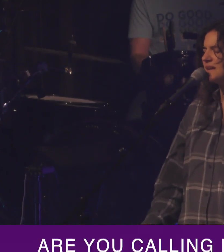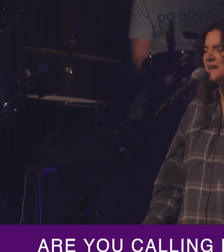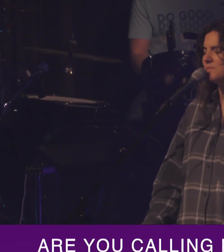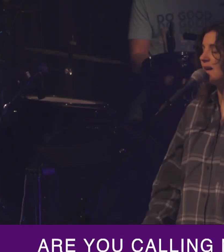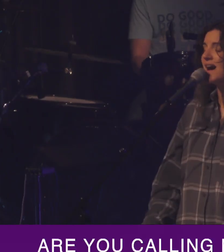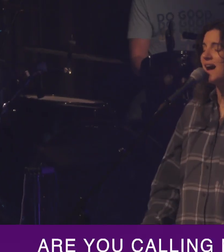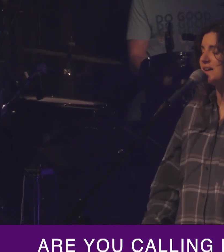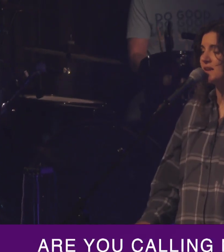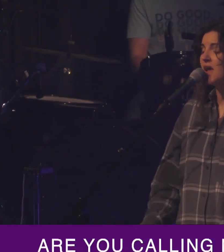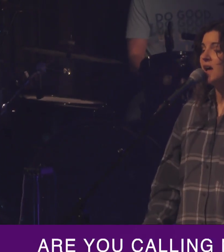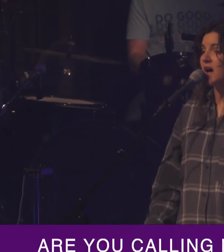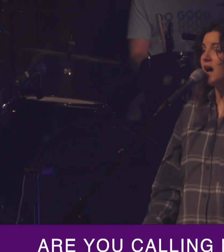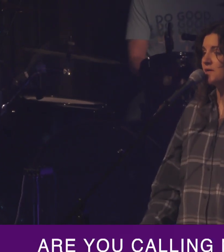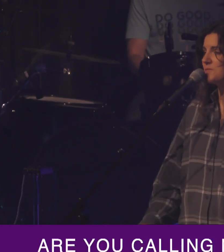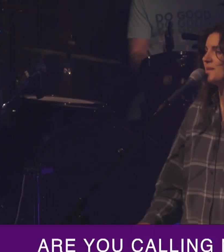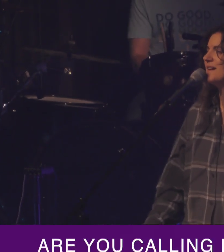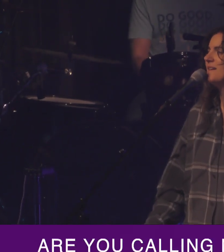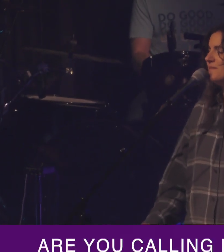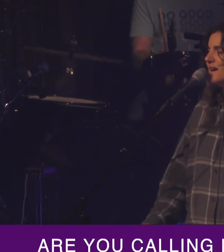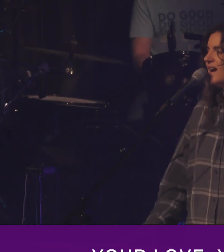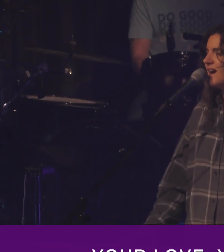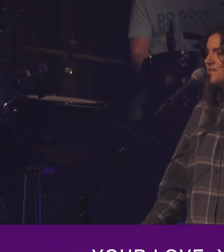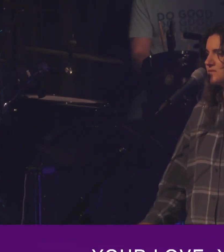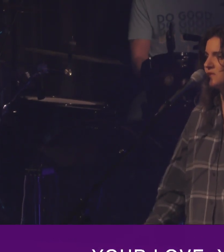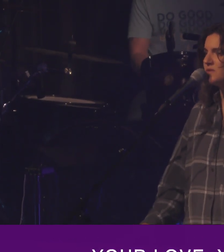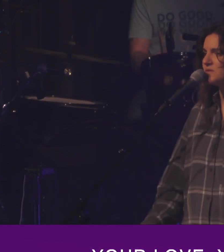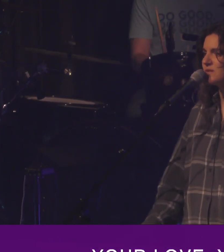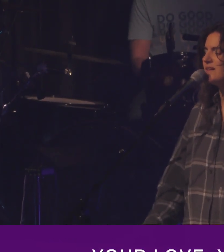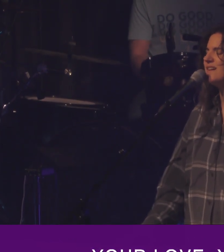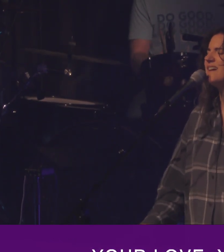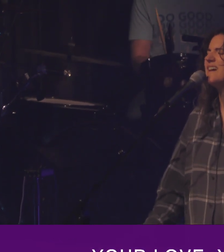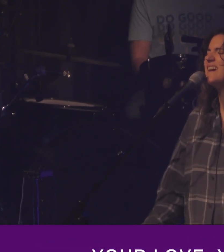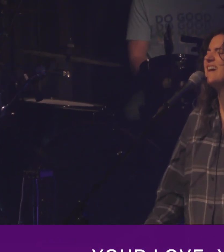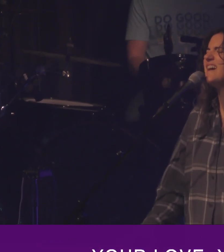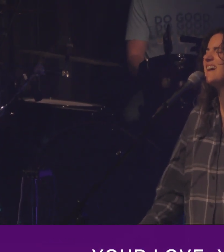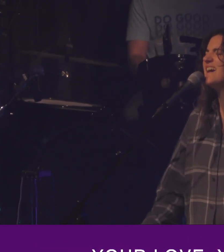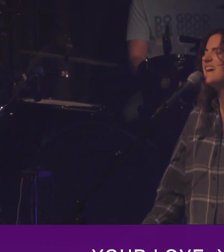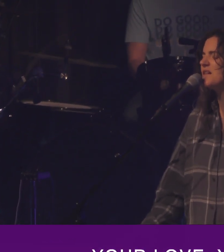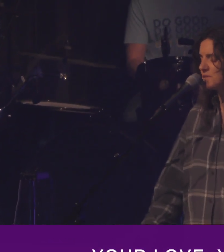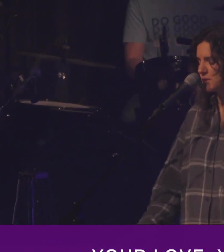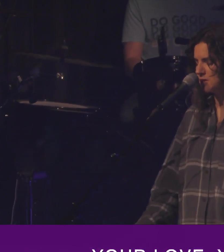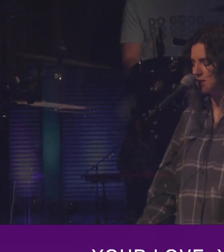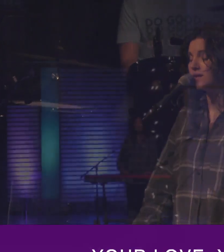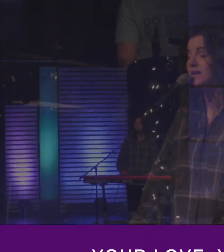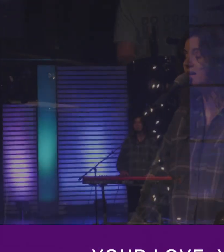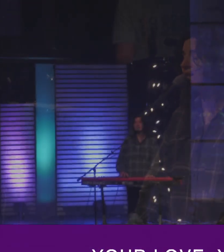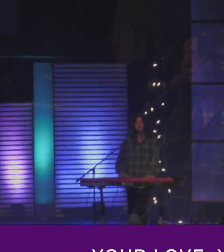out of my mind, out of my mind? Your